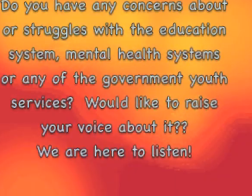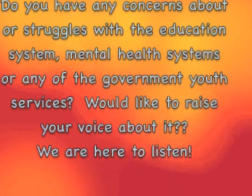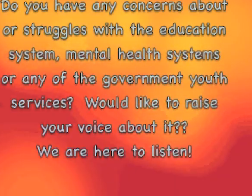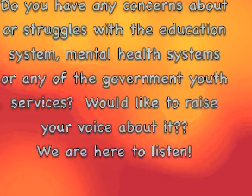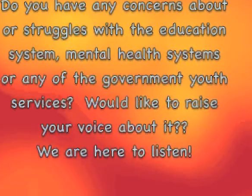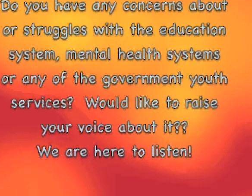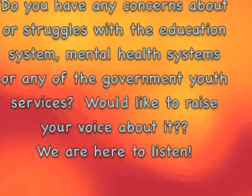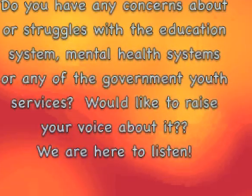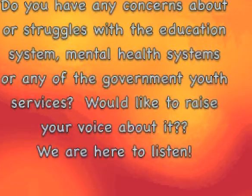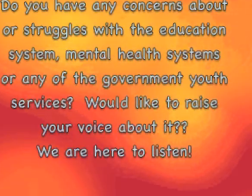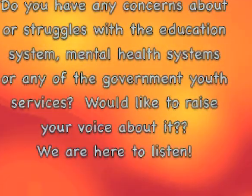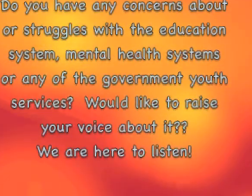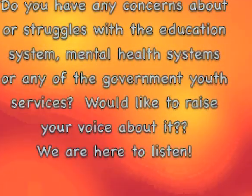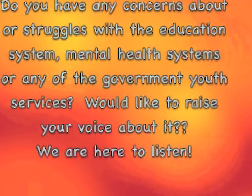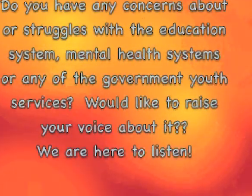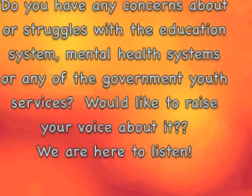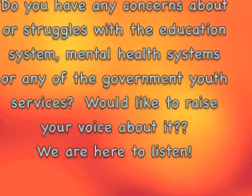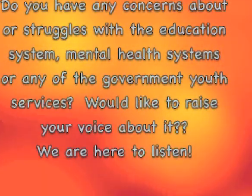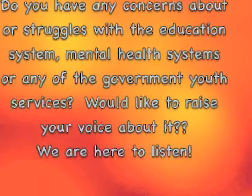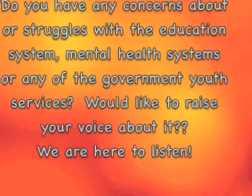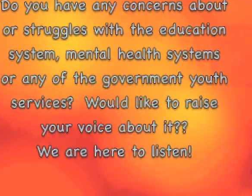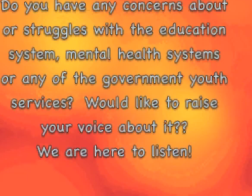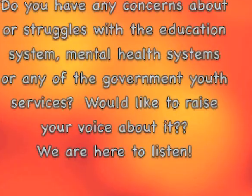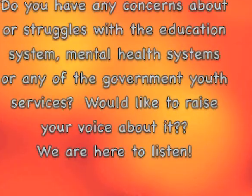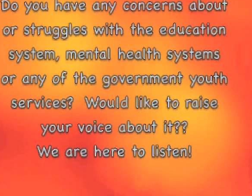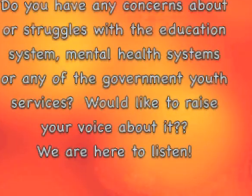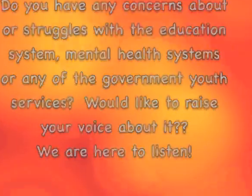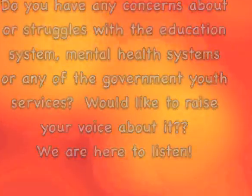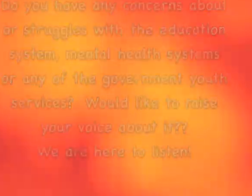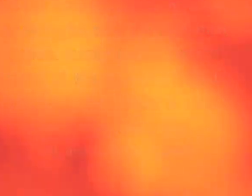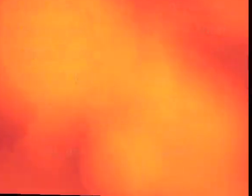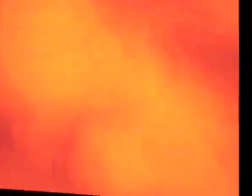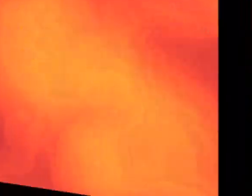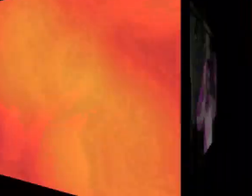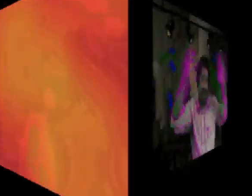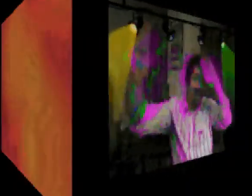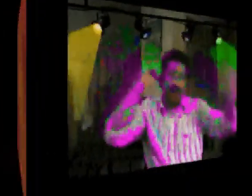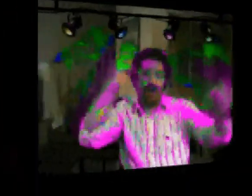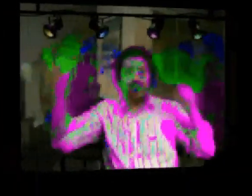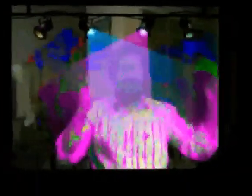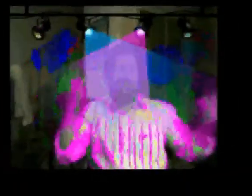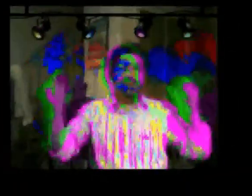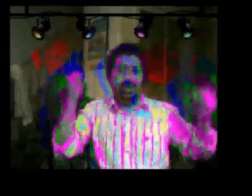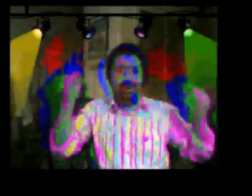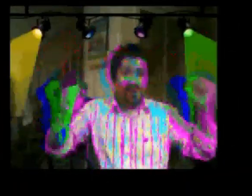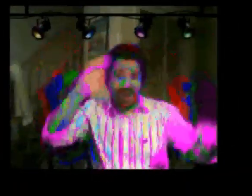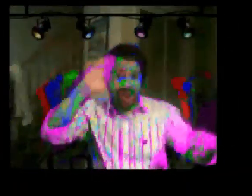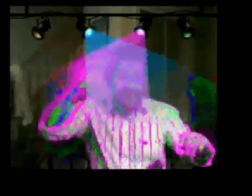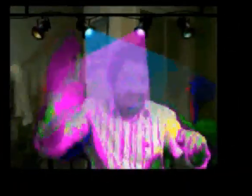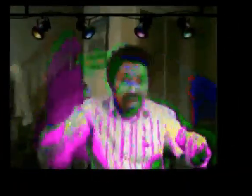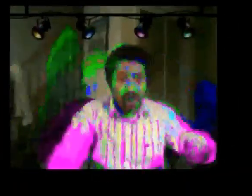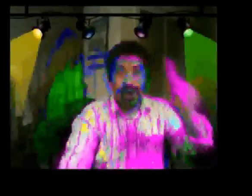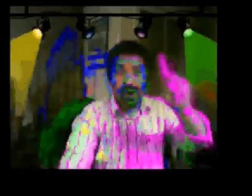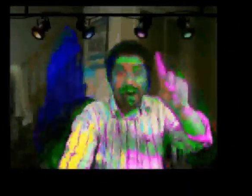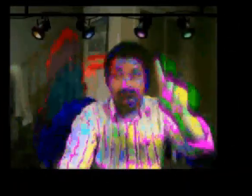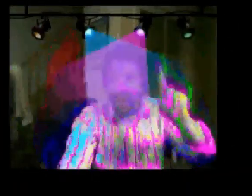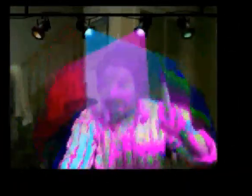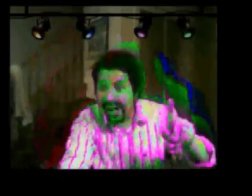Celebration I think you wanna come over Yeah, heard it through the great band Are you drinking, you're sober? Think about